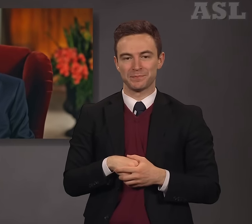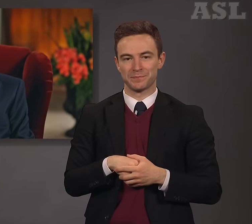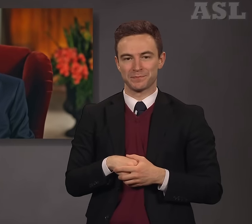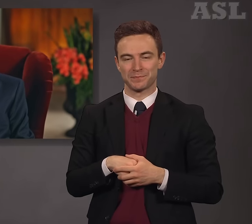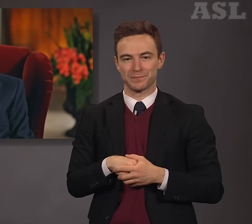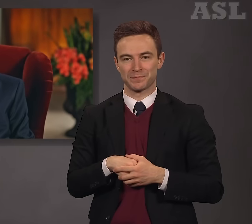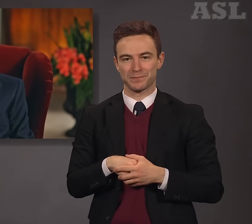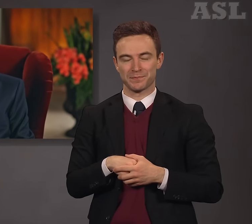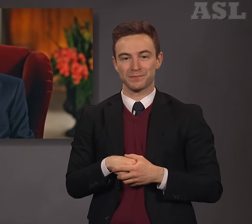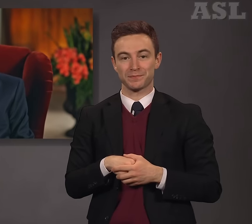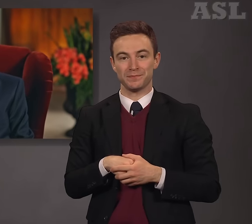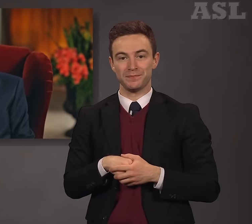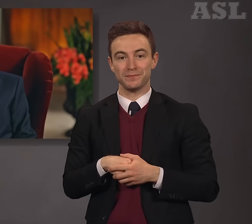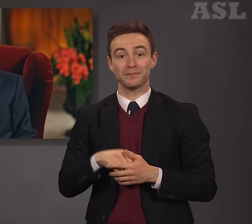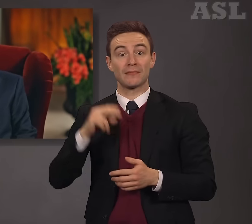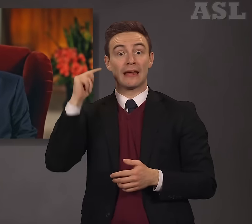behind.